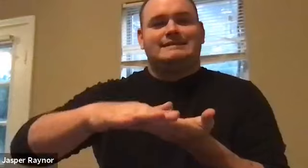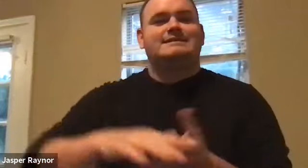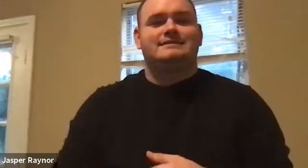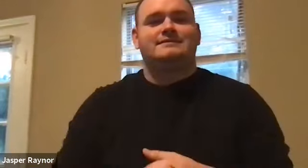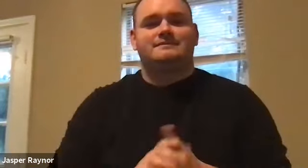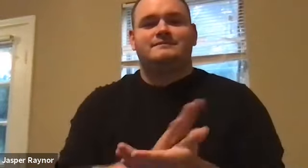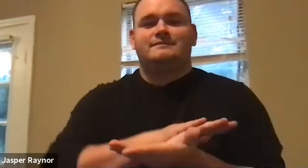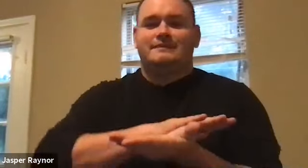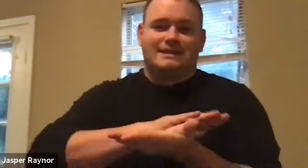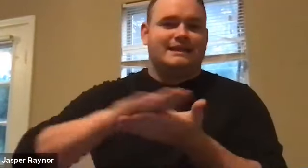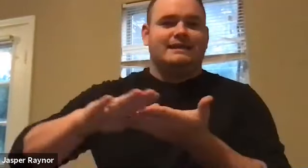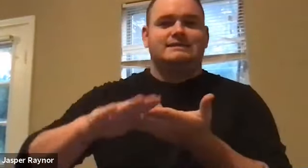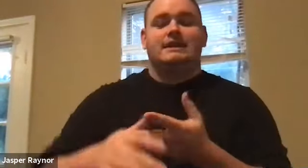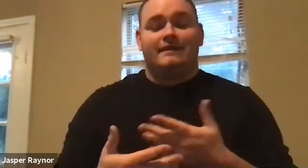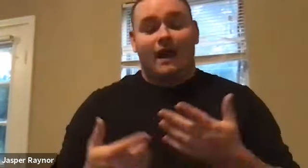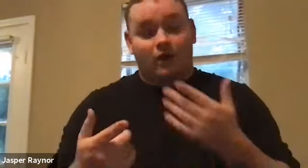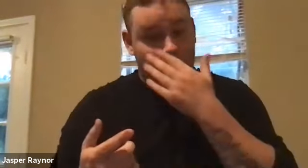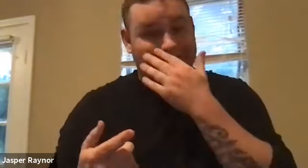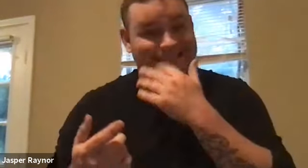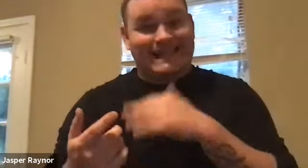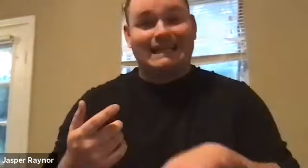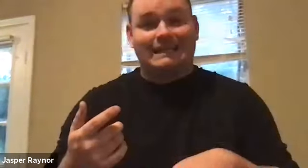Nice. Nice. That also means clean.